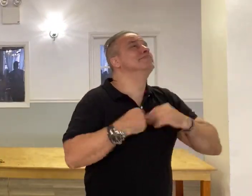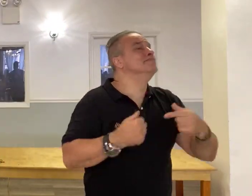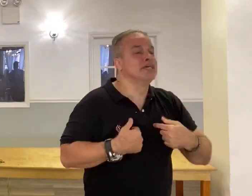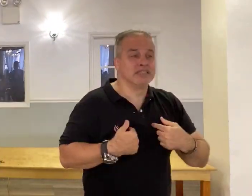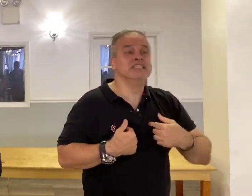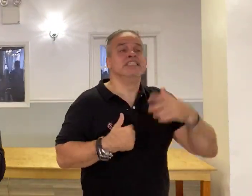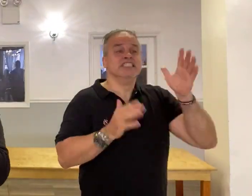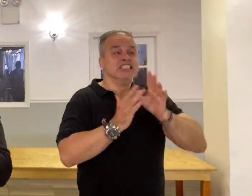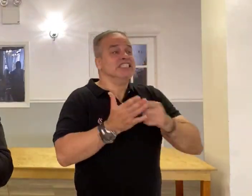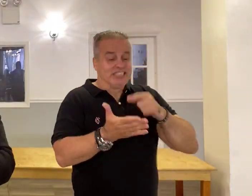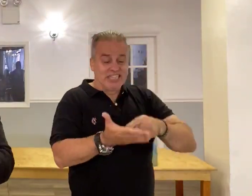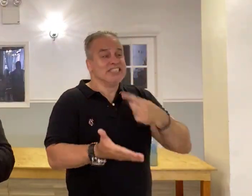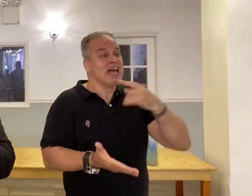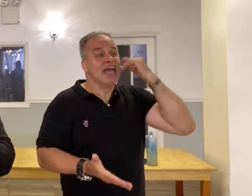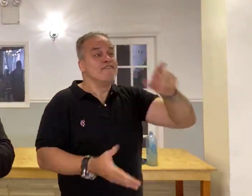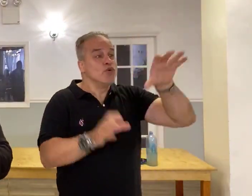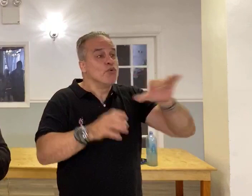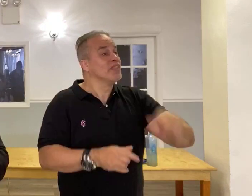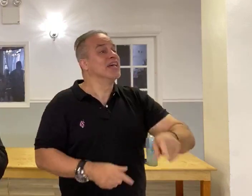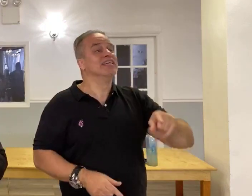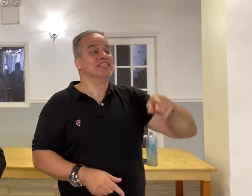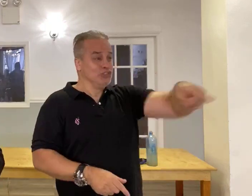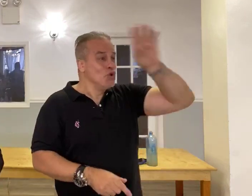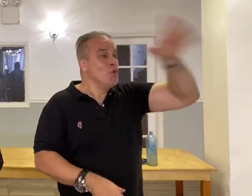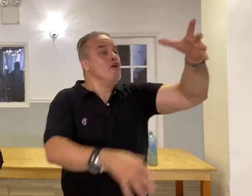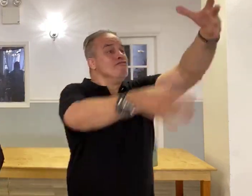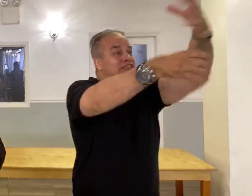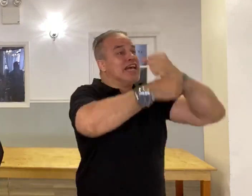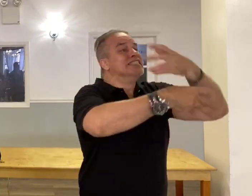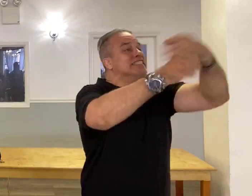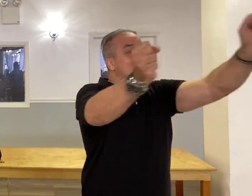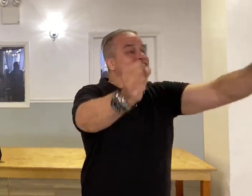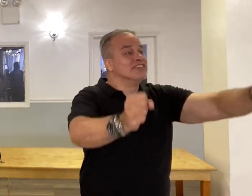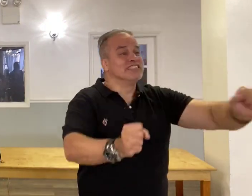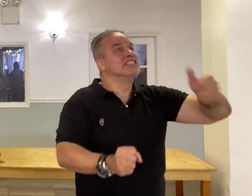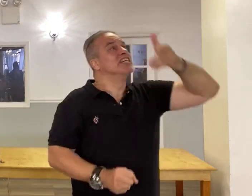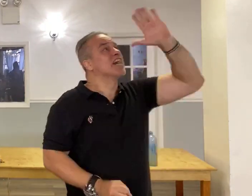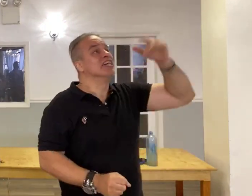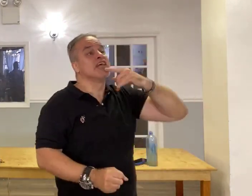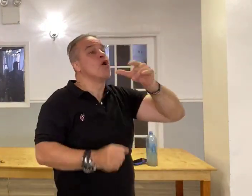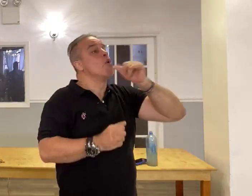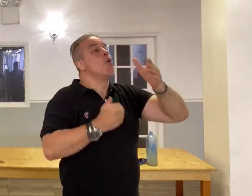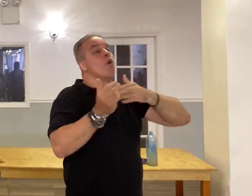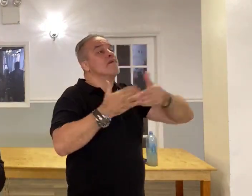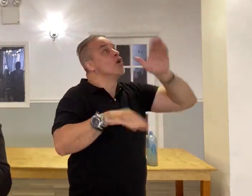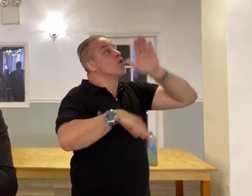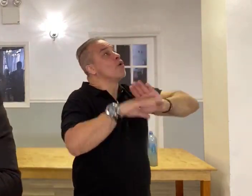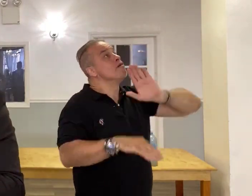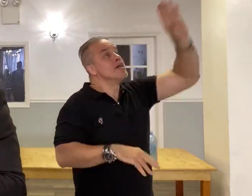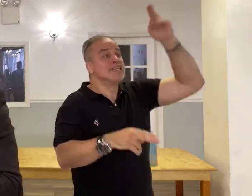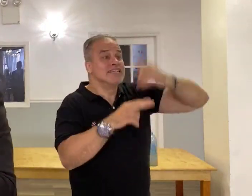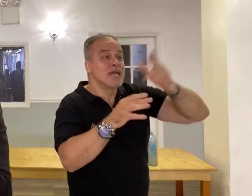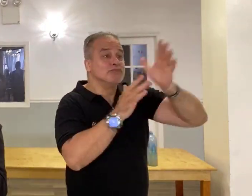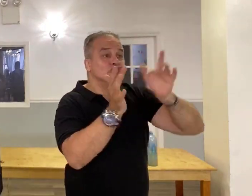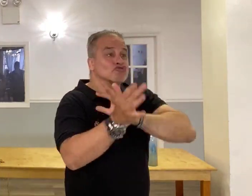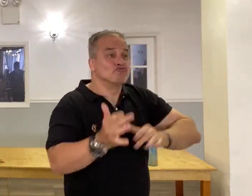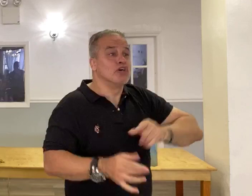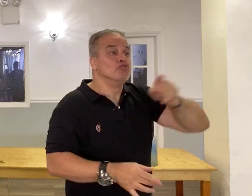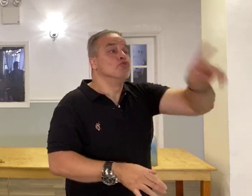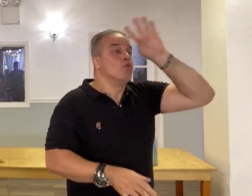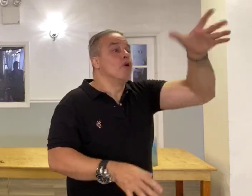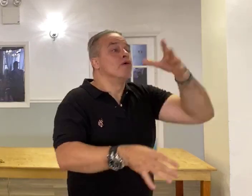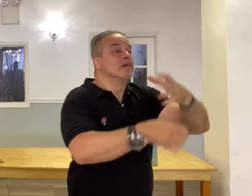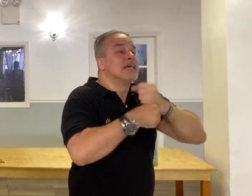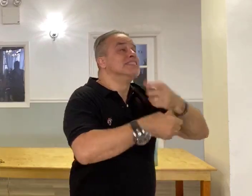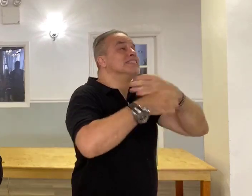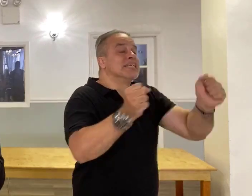Romans 10:13, for whosoever shall call upon the name of the Lord shall be saved. If you would call upon him, he would not turn